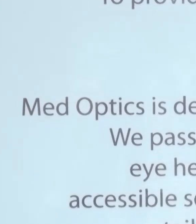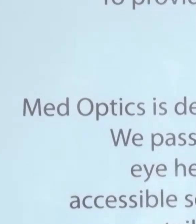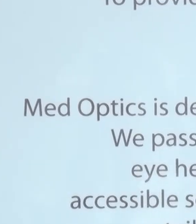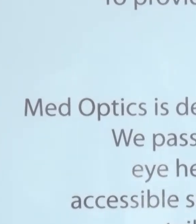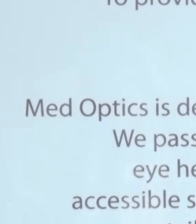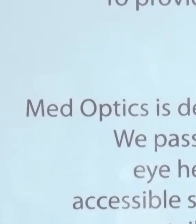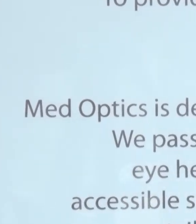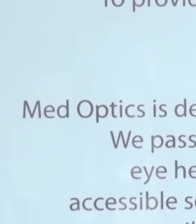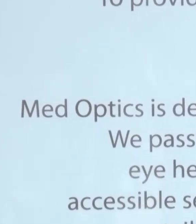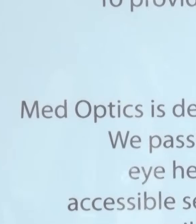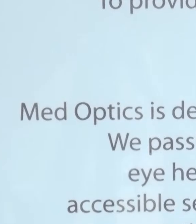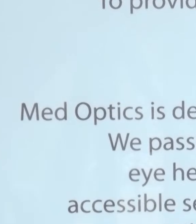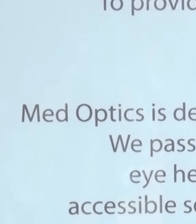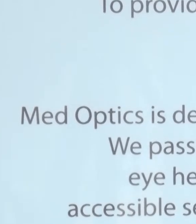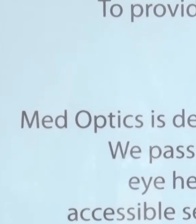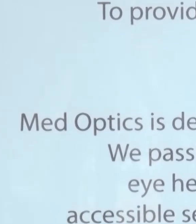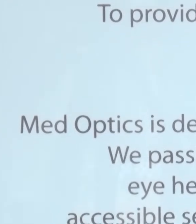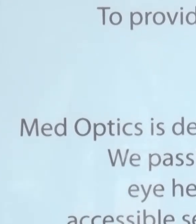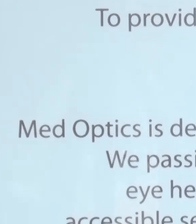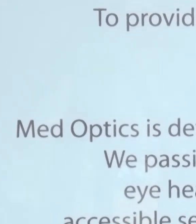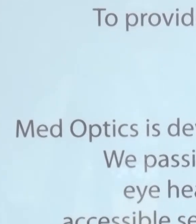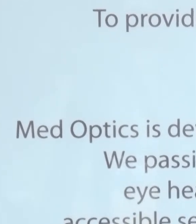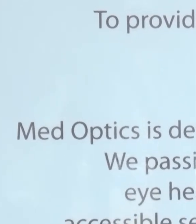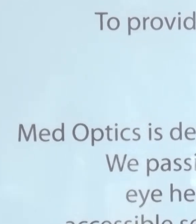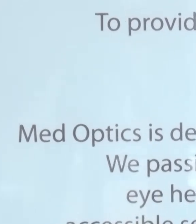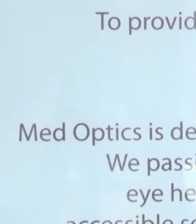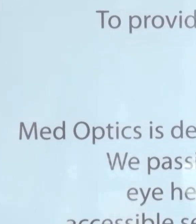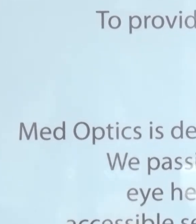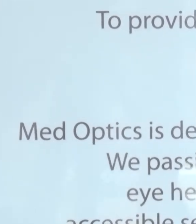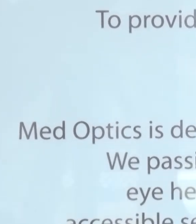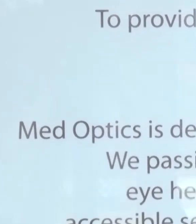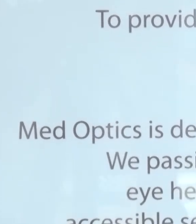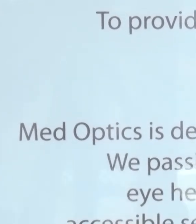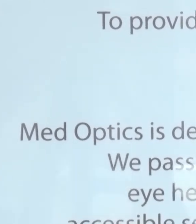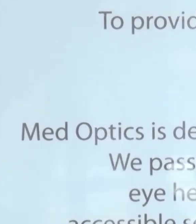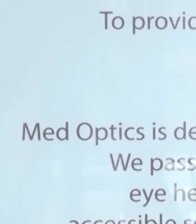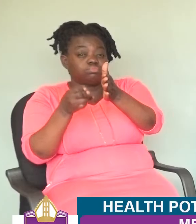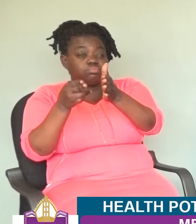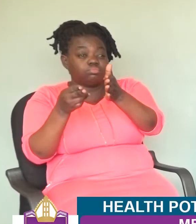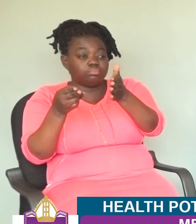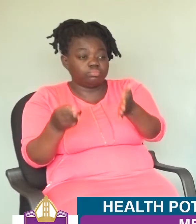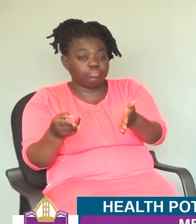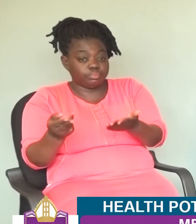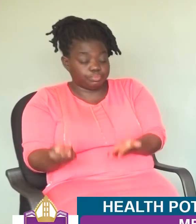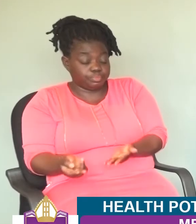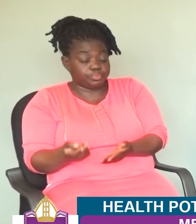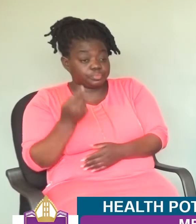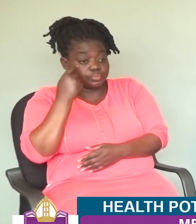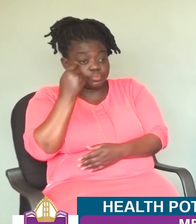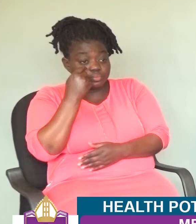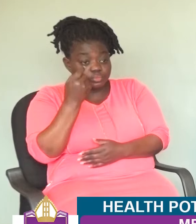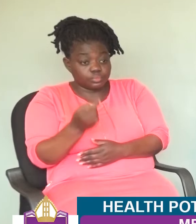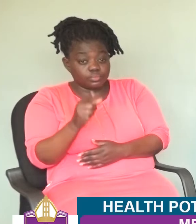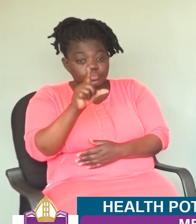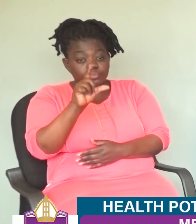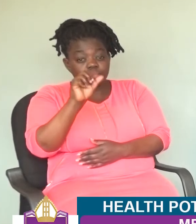forget, they don't know. Yes, they don't know now. They think they see that. Yes. So it is like this camera here. Okay? The eye is just the lens